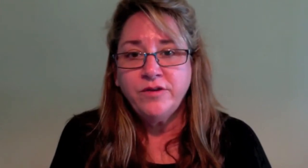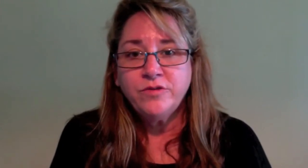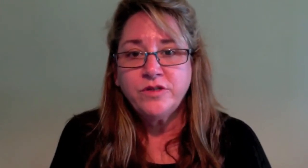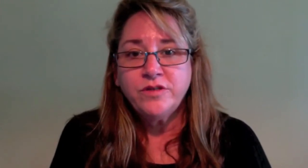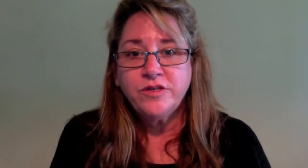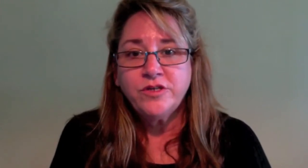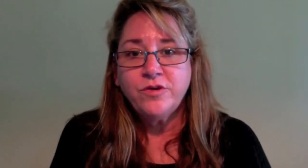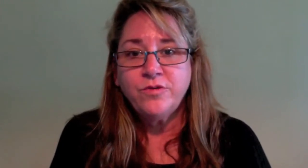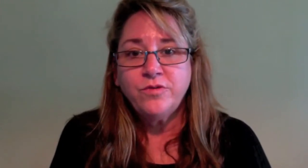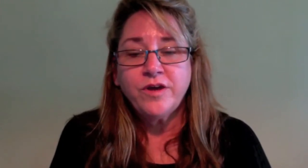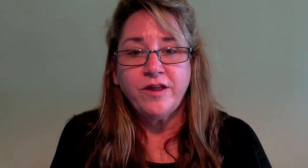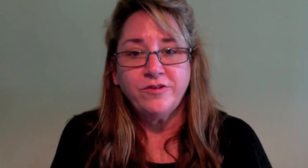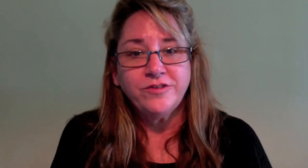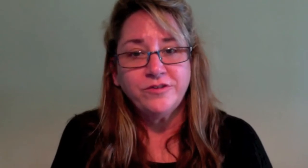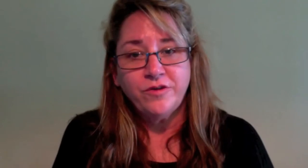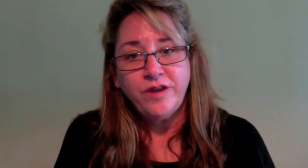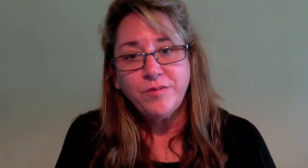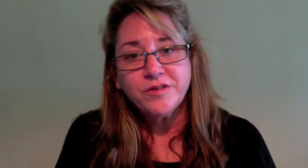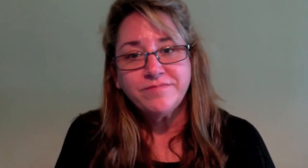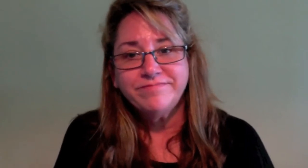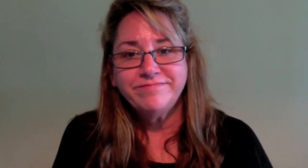videos that show the colors or the numbers.